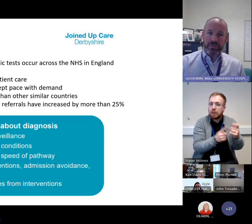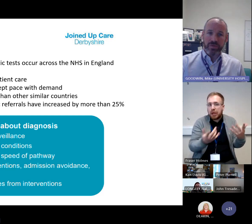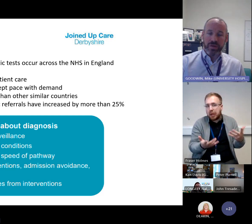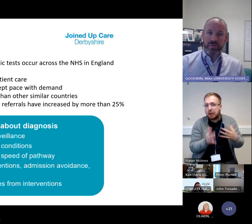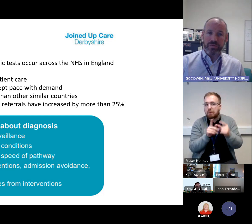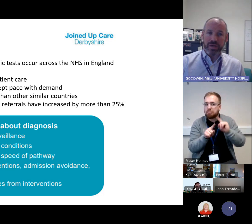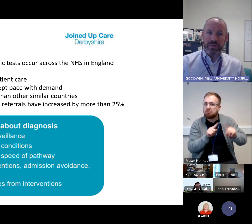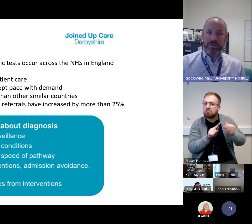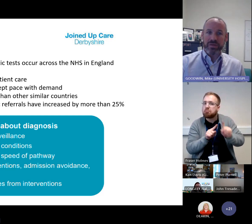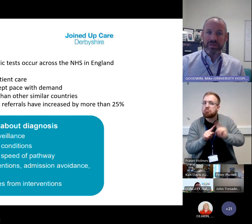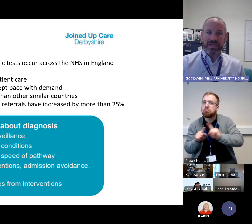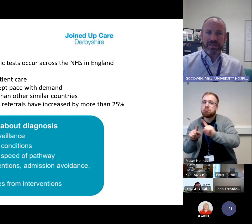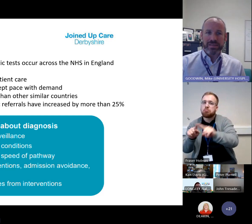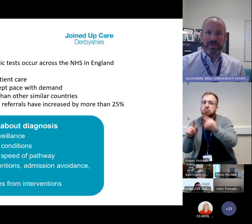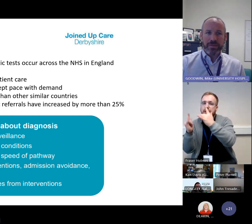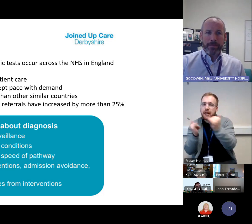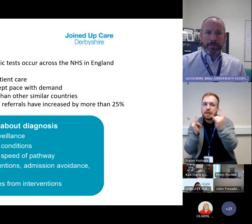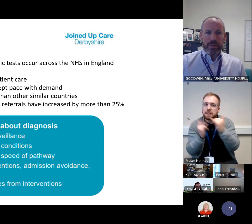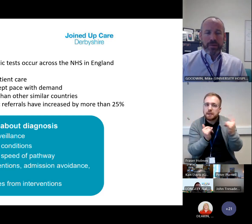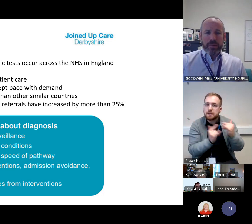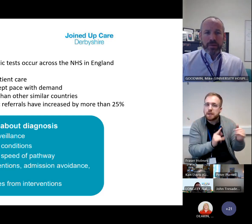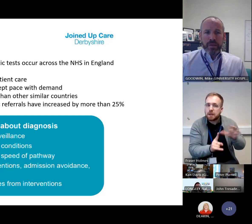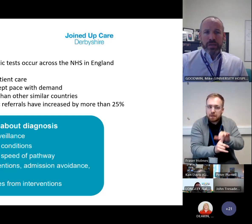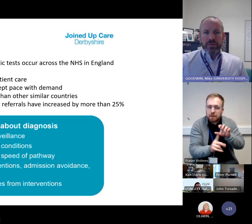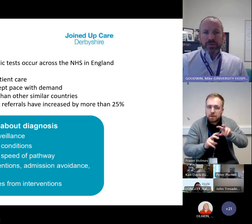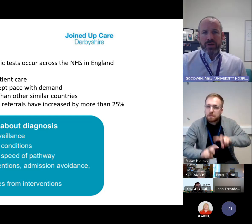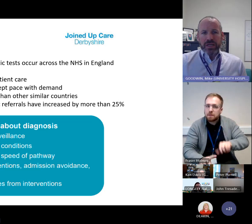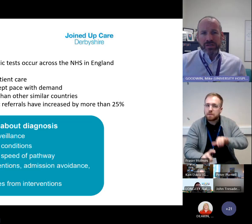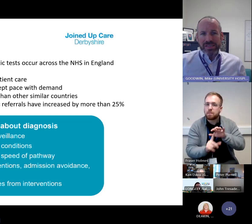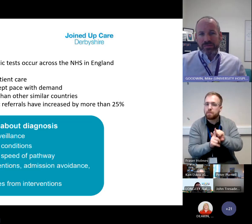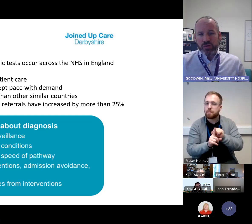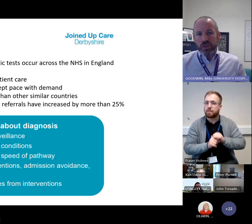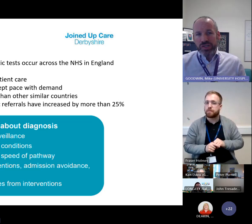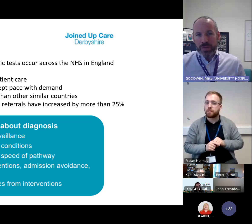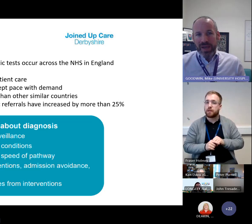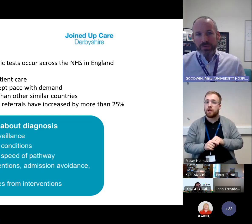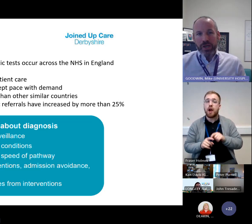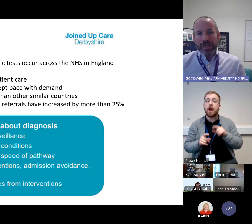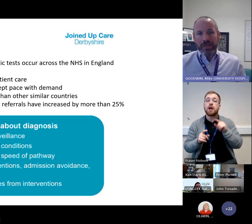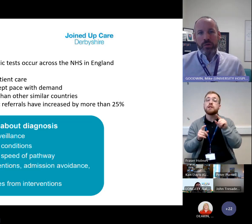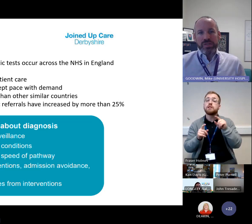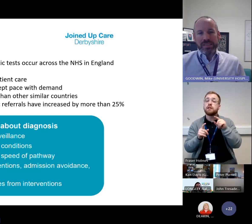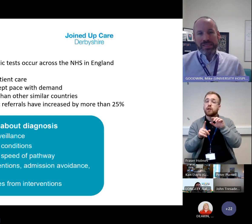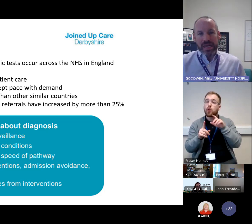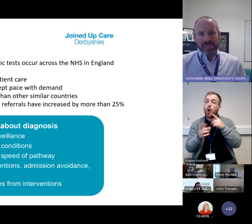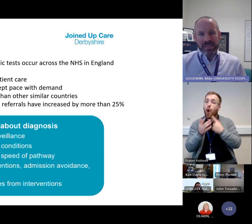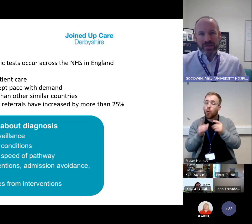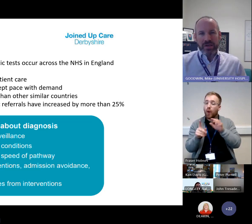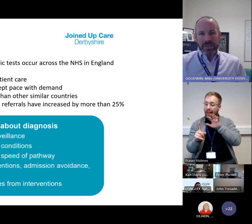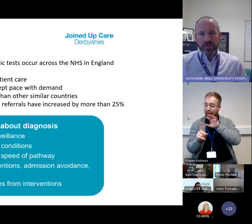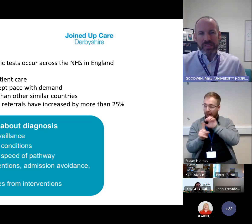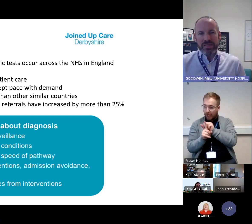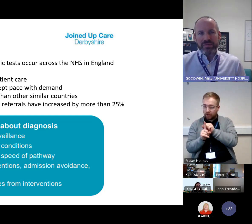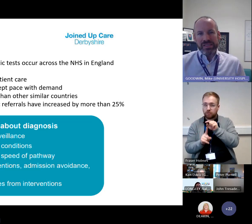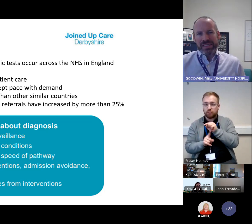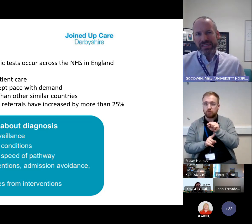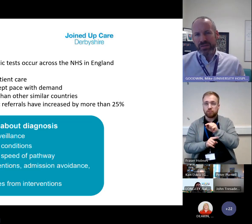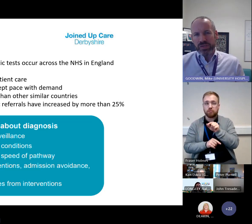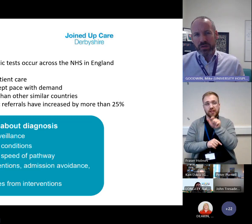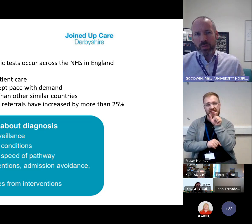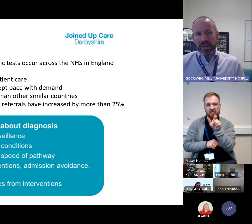other different types of diagnostic tests. And diagnostics isn't just about diagnosis, as in the diagnosis